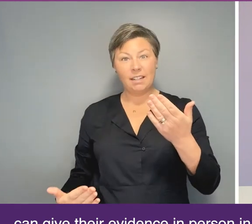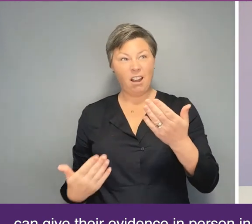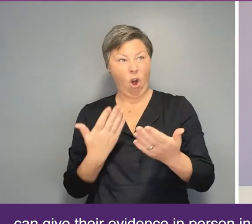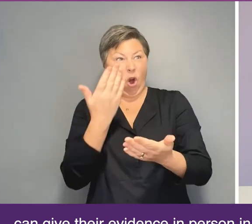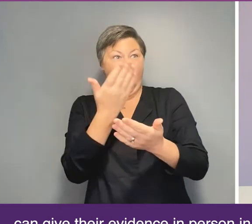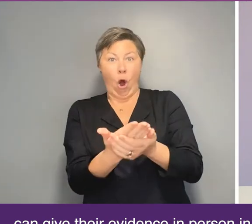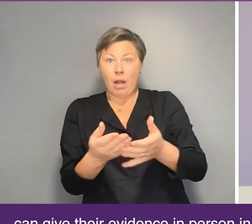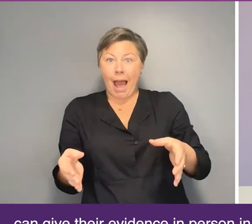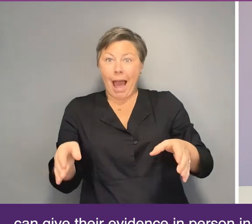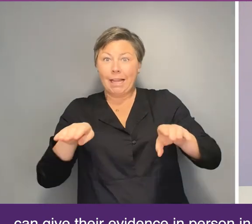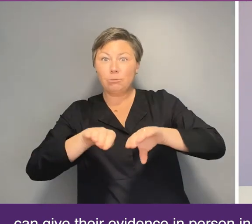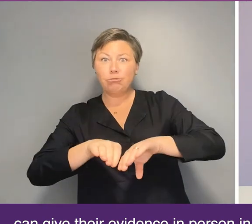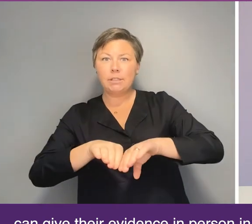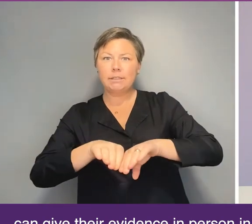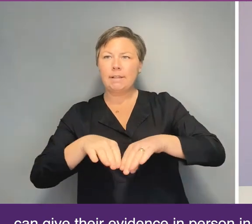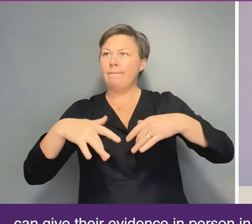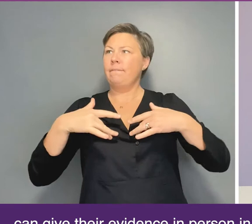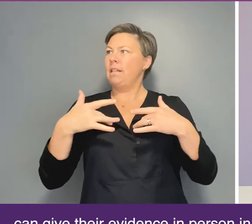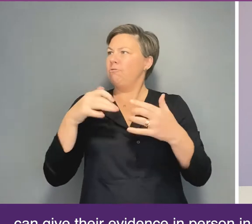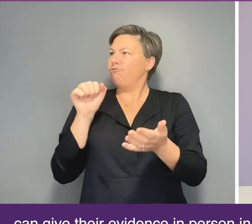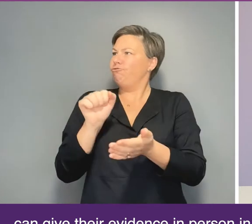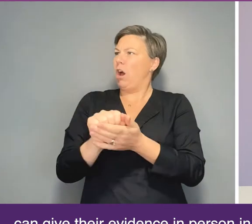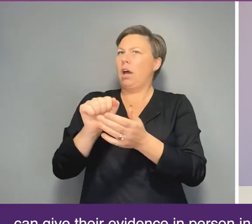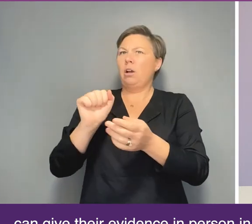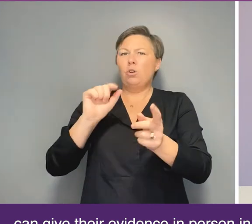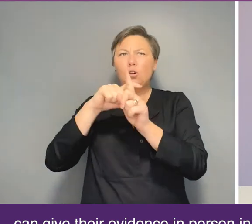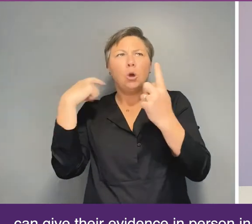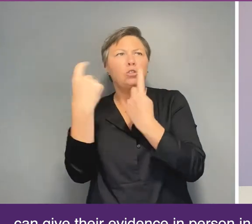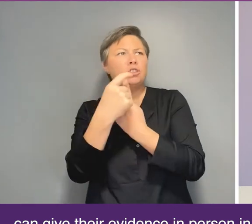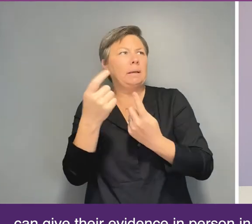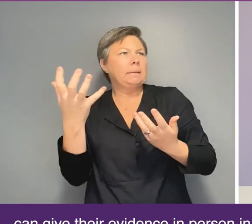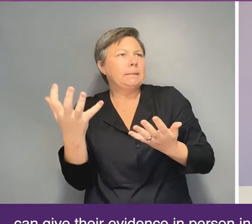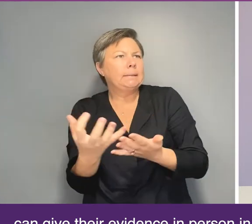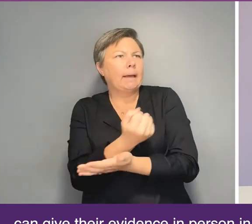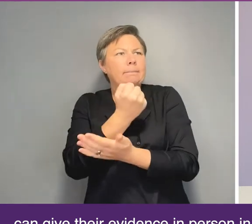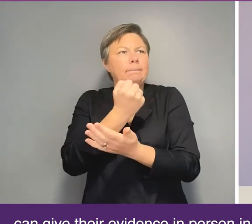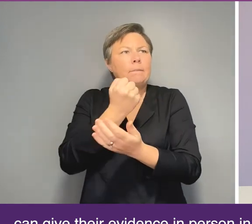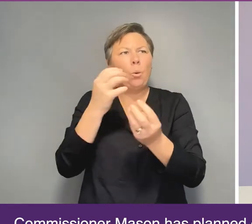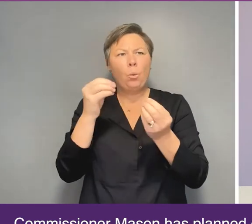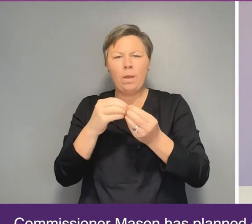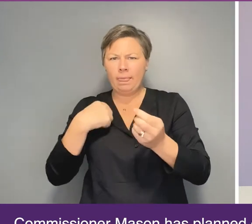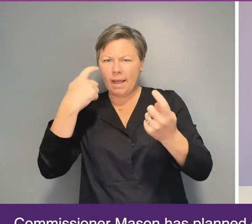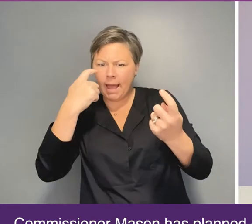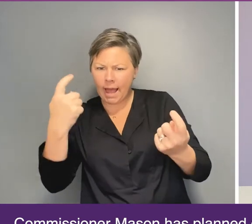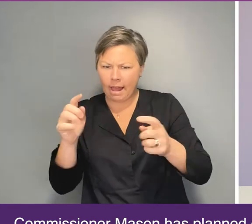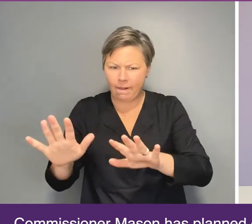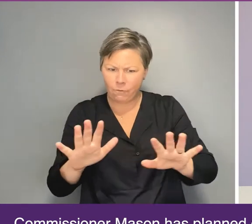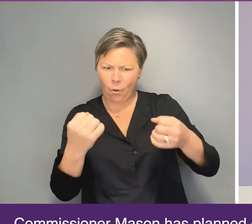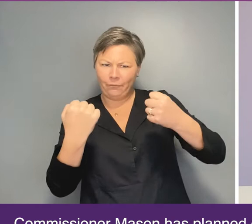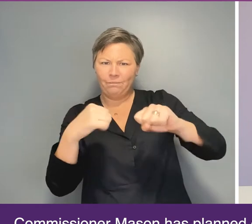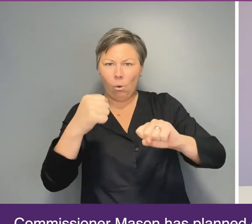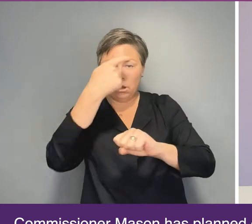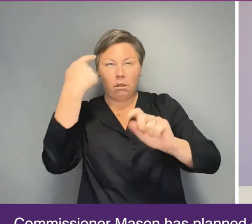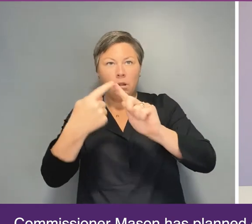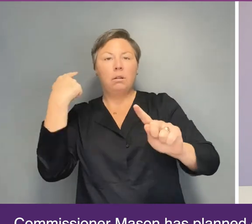Springs and do so in a culturally safe and trauma-informed environment. Commissioner Mason